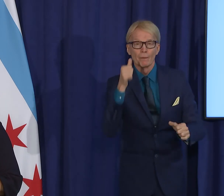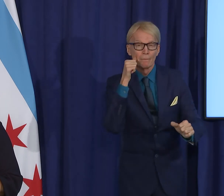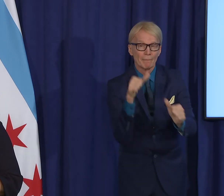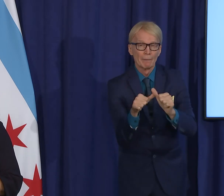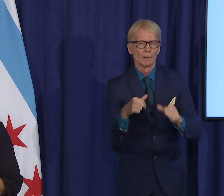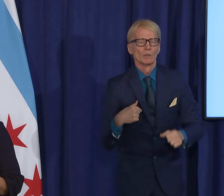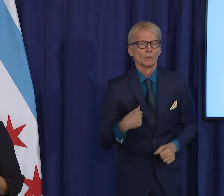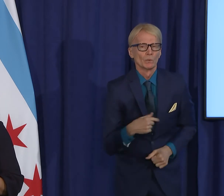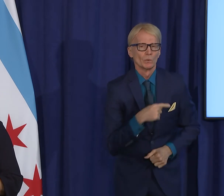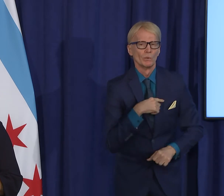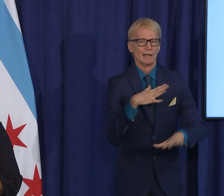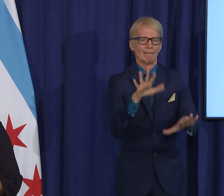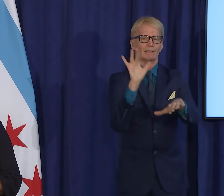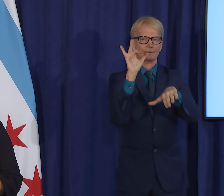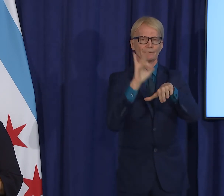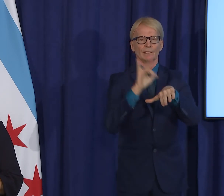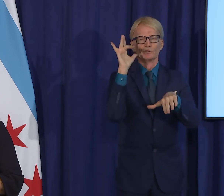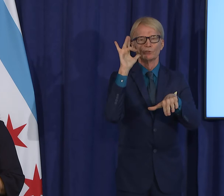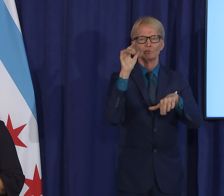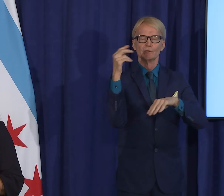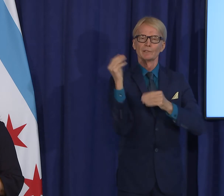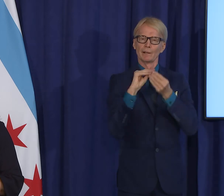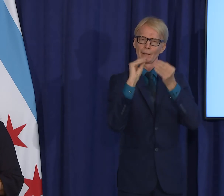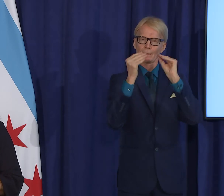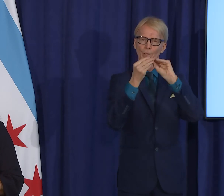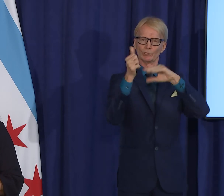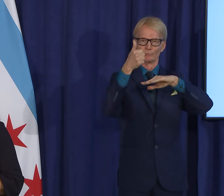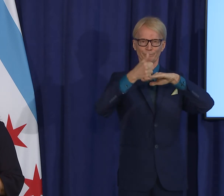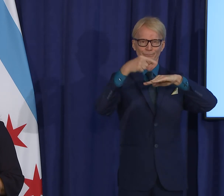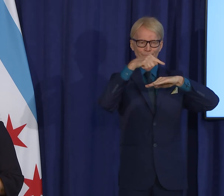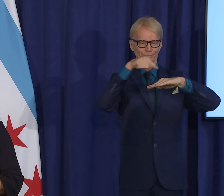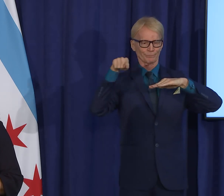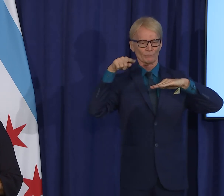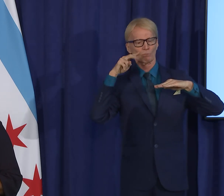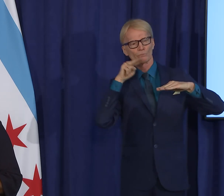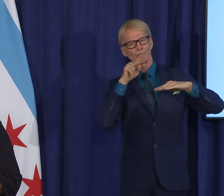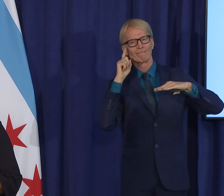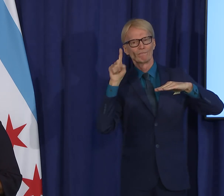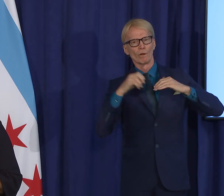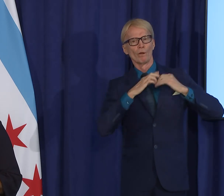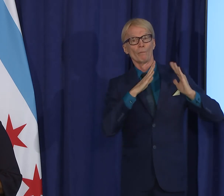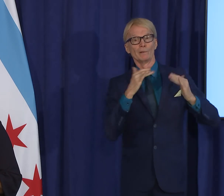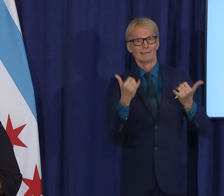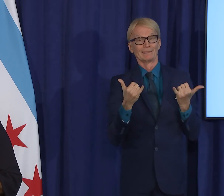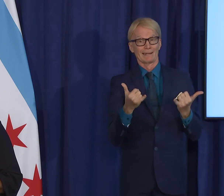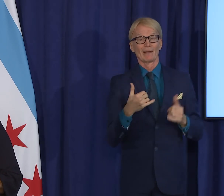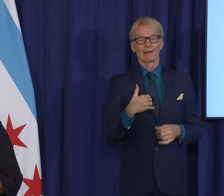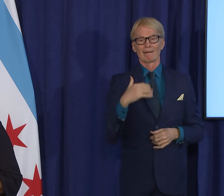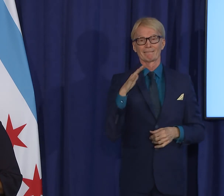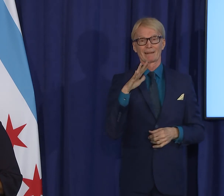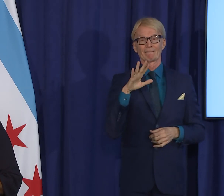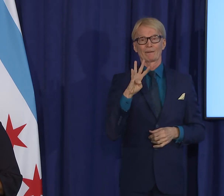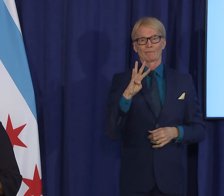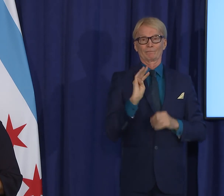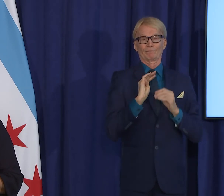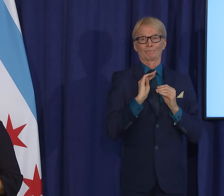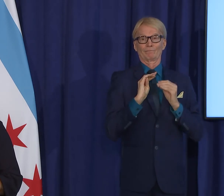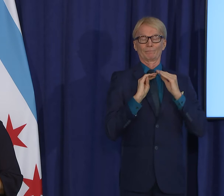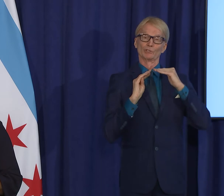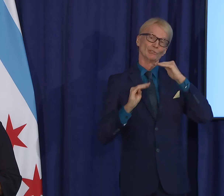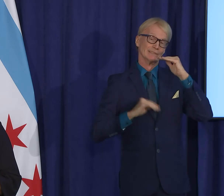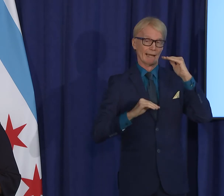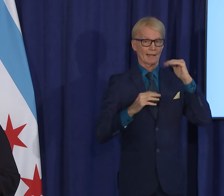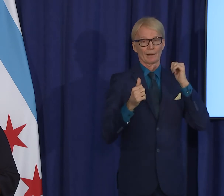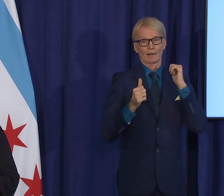reached the established benchmark and are now at 50% indoor capacity